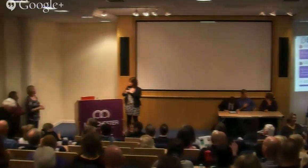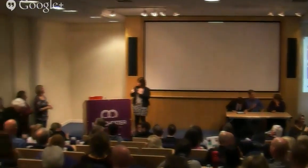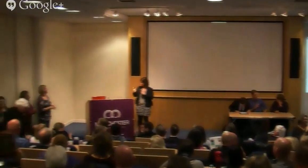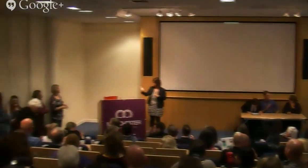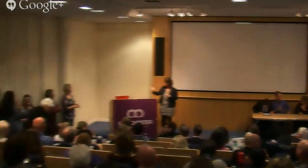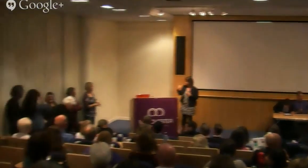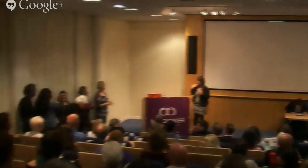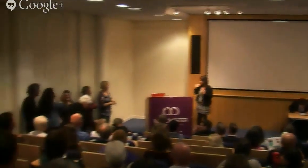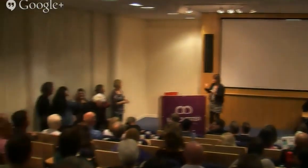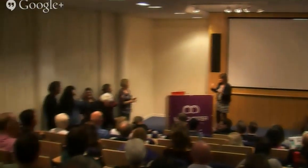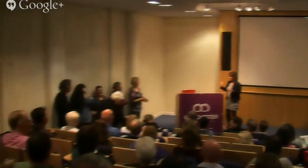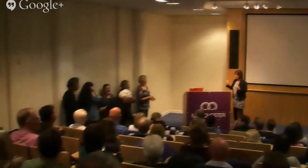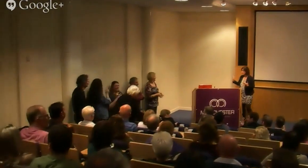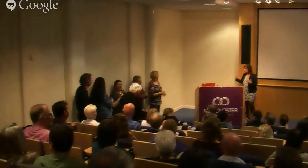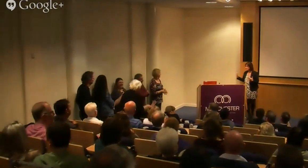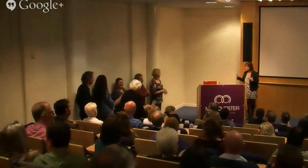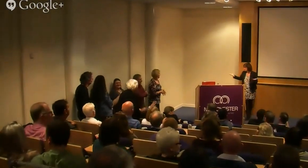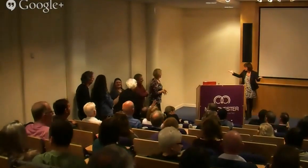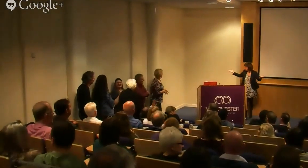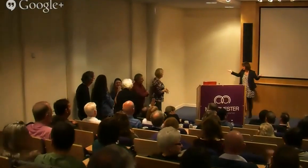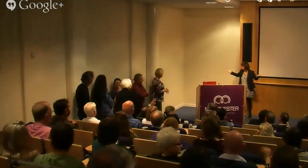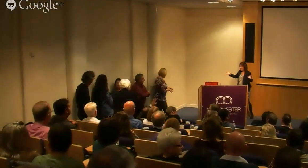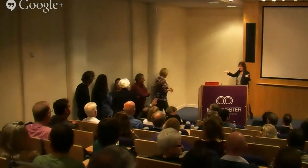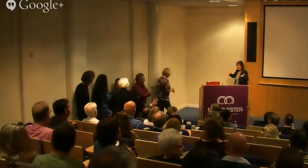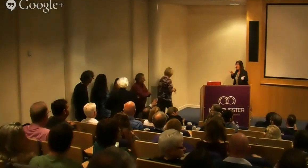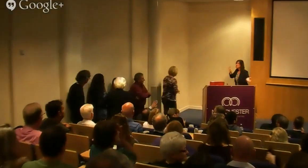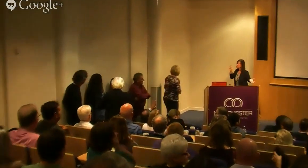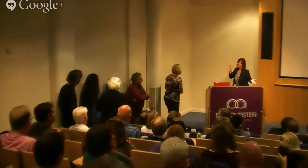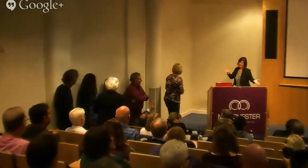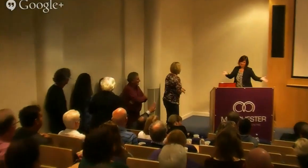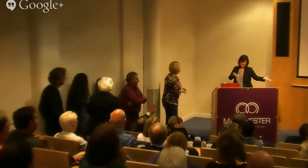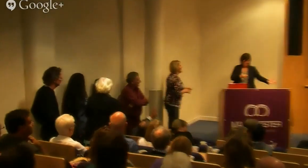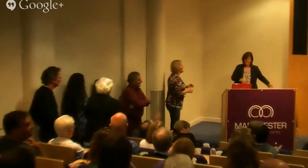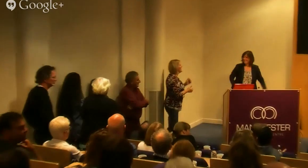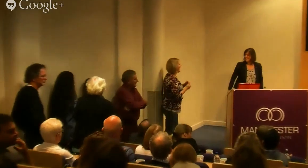Okay, so if you can ask me to ask a question on the stage here, thank you.